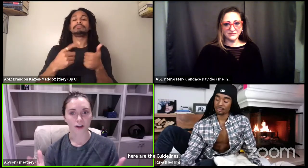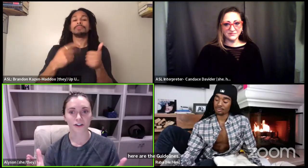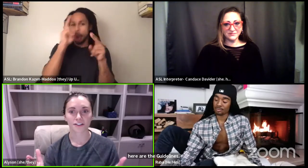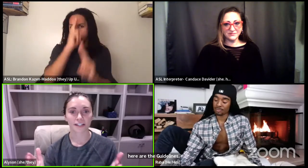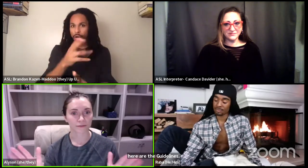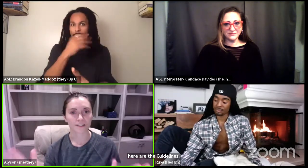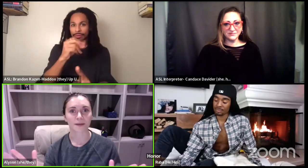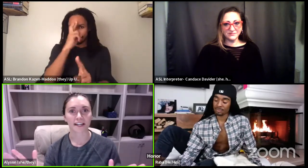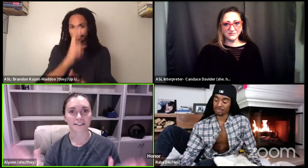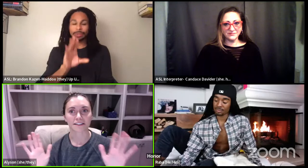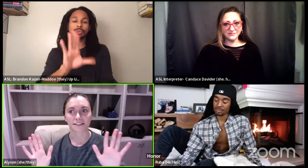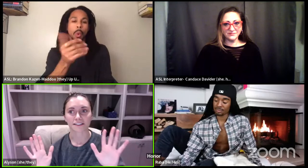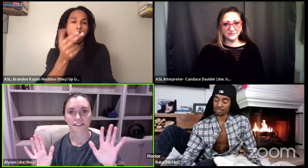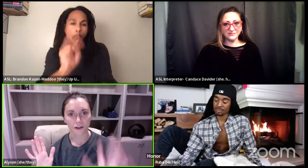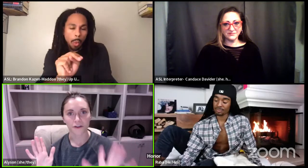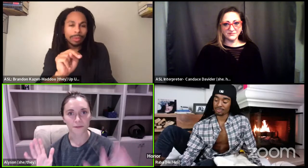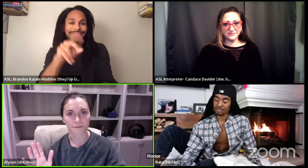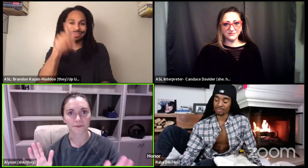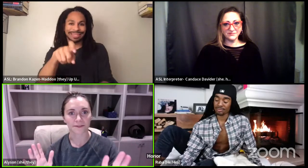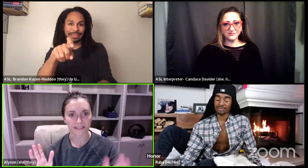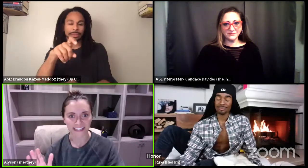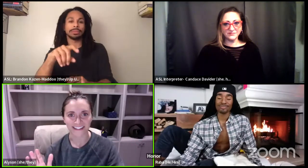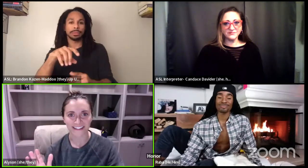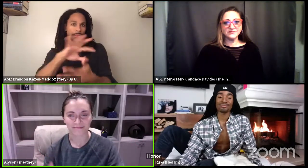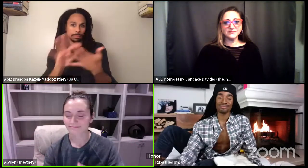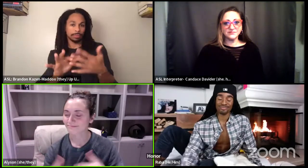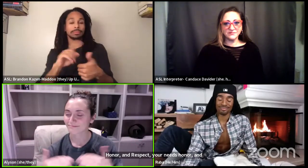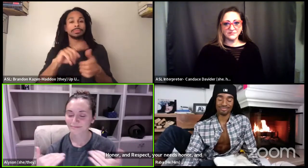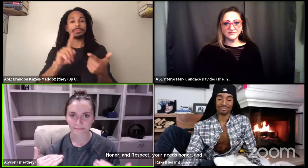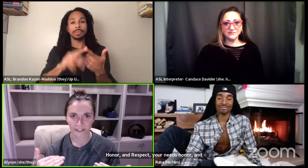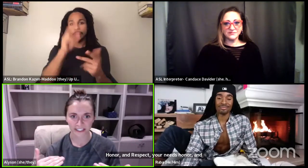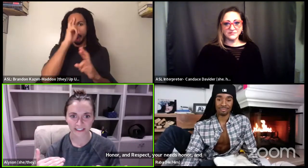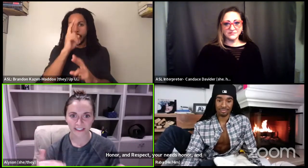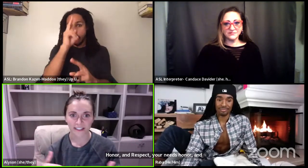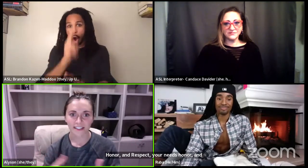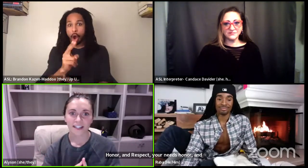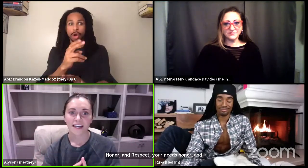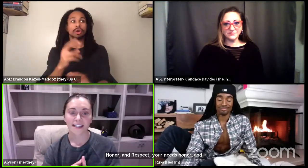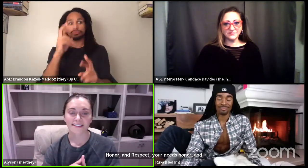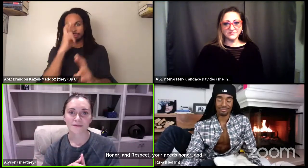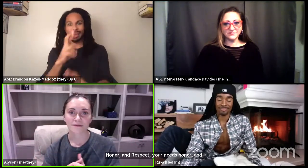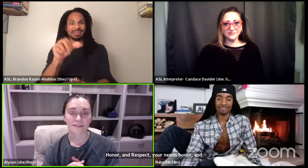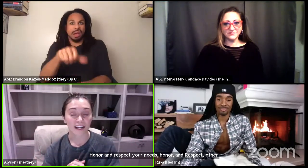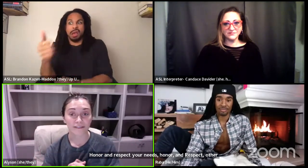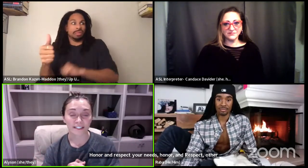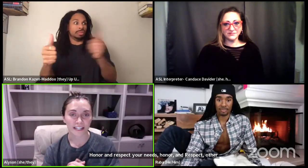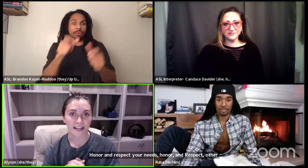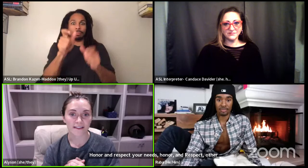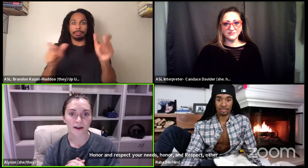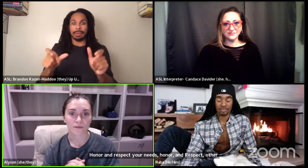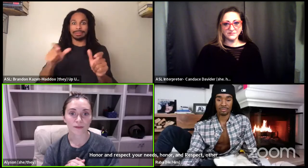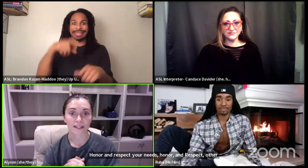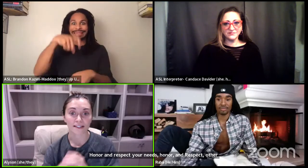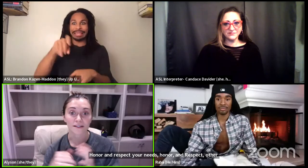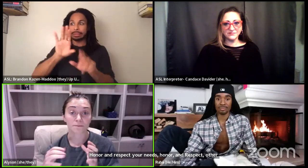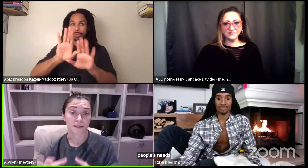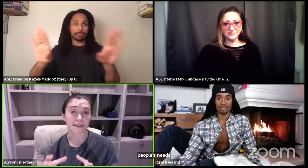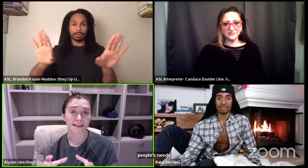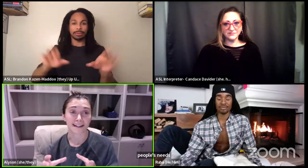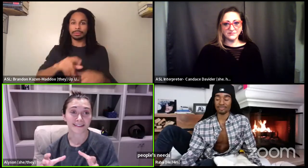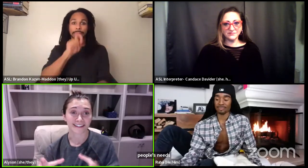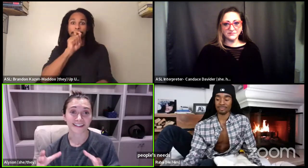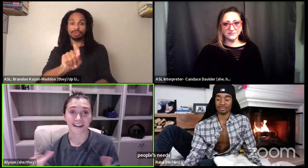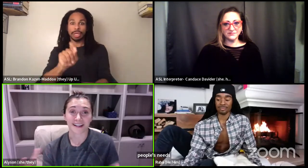Honor and respect other people's needs, period. it's not every day that we get to